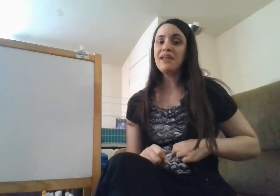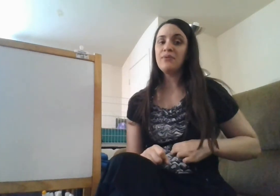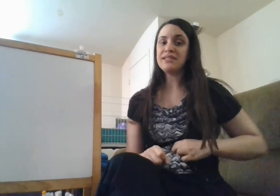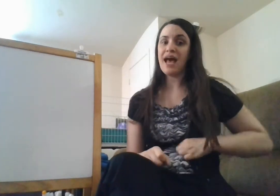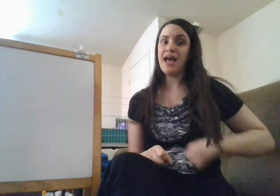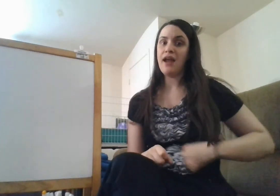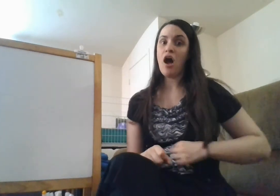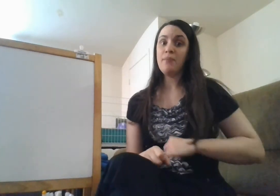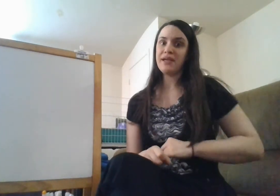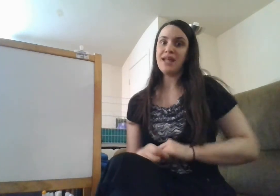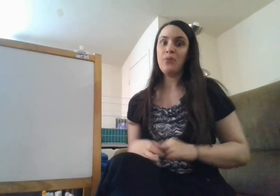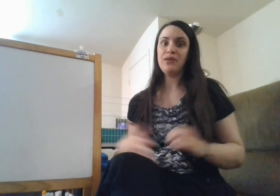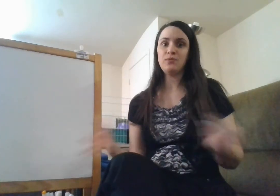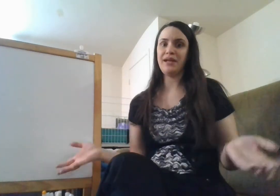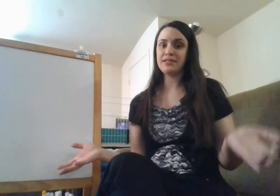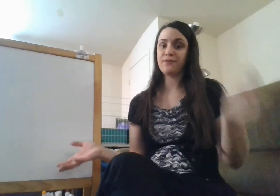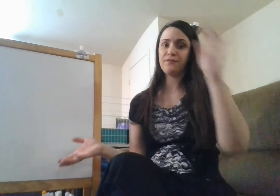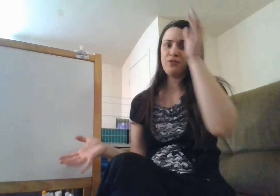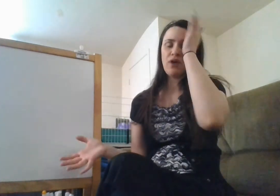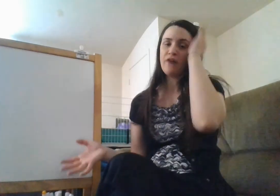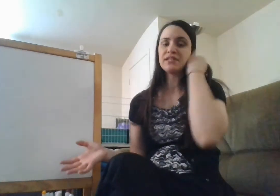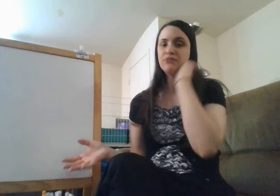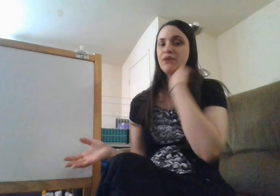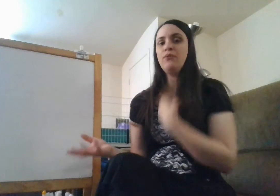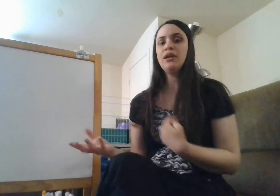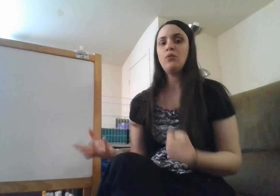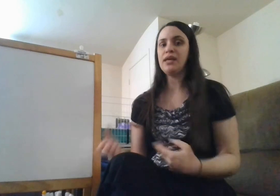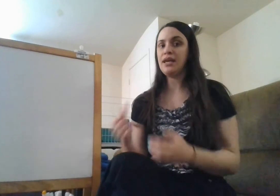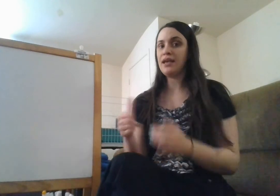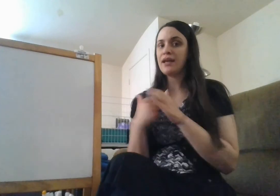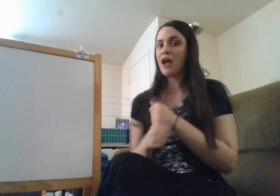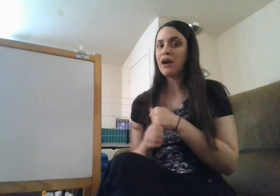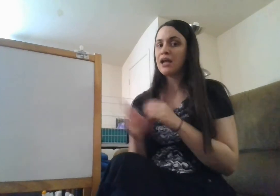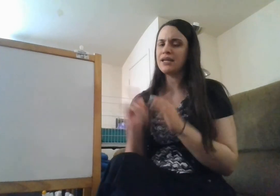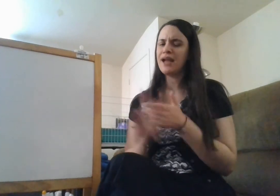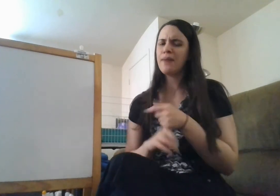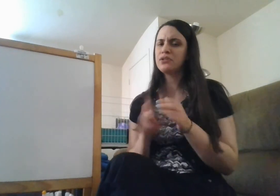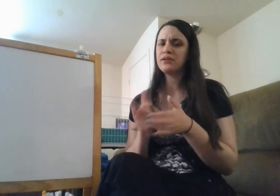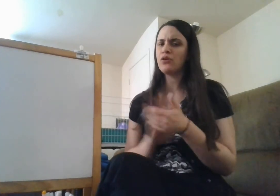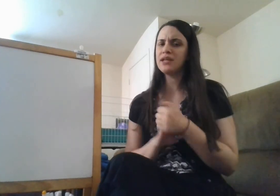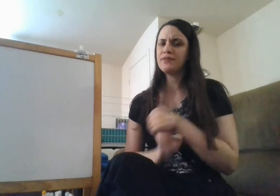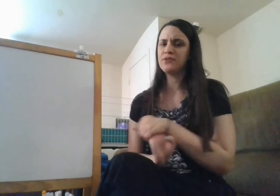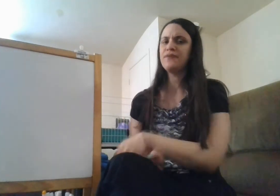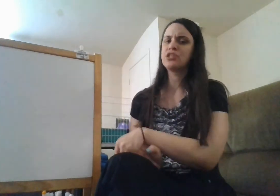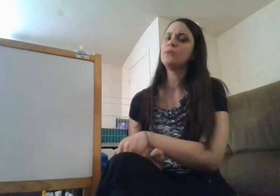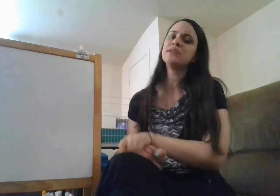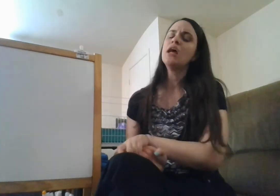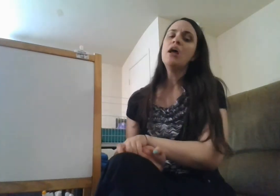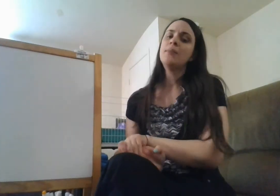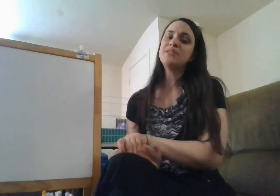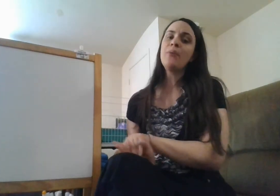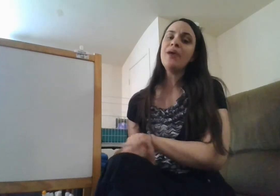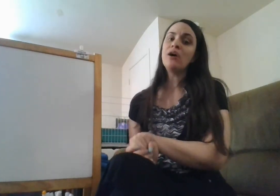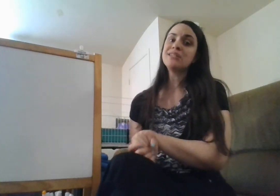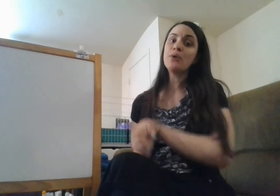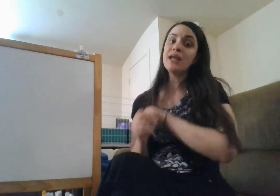we said is that we use plants for food, obviously, right? We know we eat carrots and apples and all kinds of fruits and vegetables. But we said we also